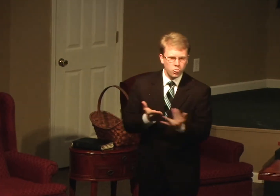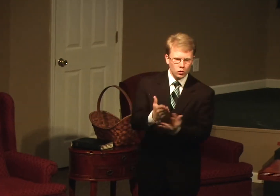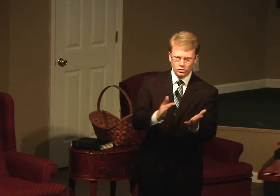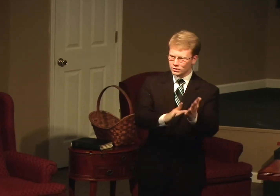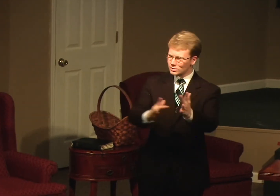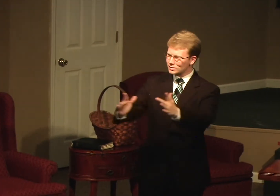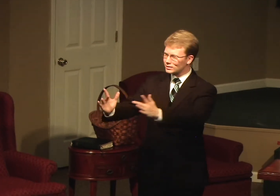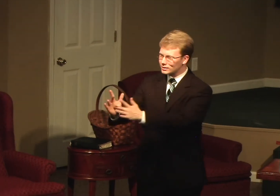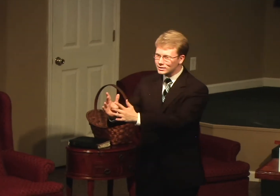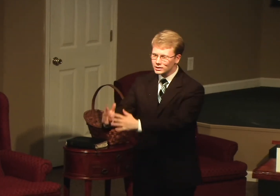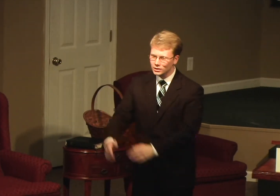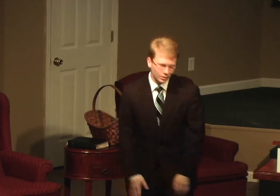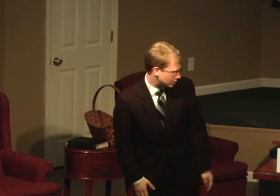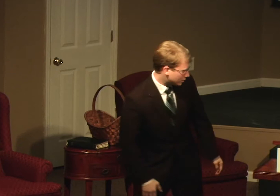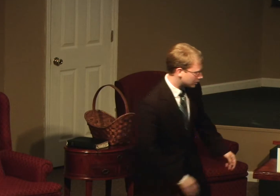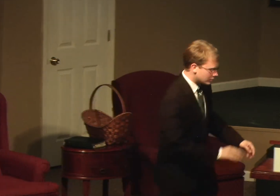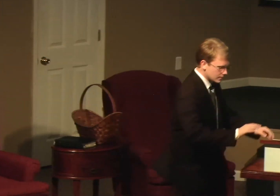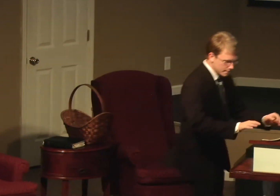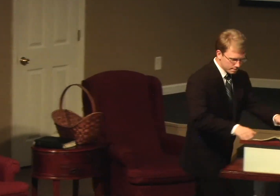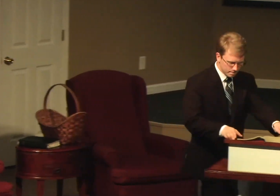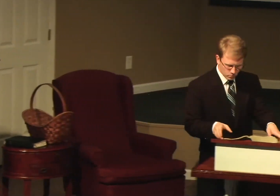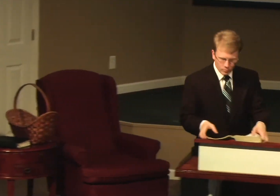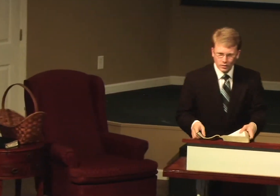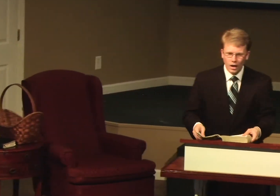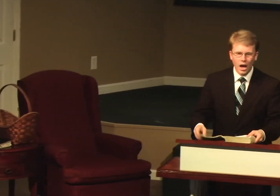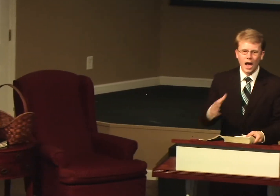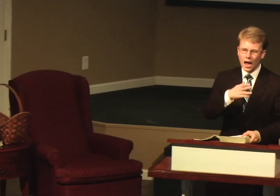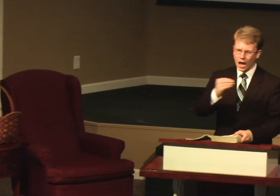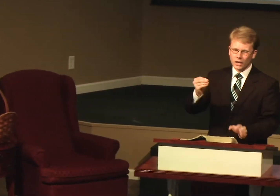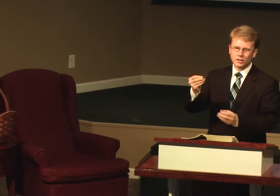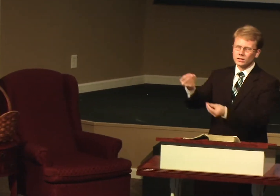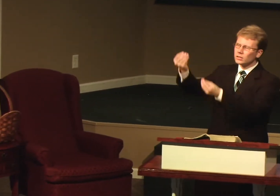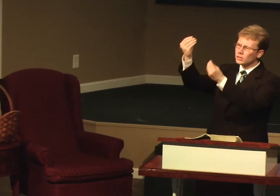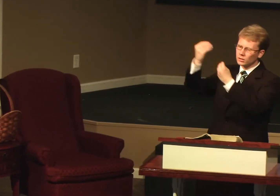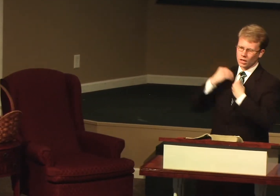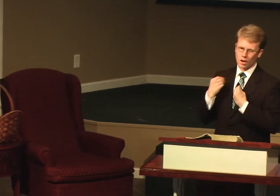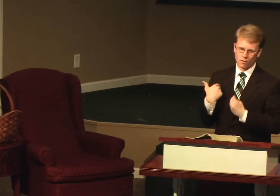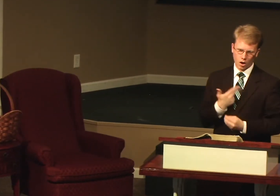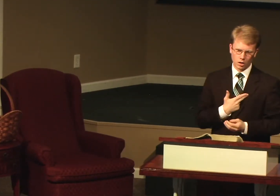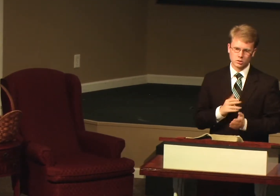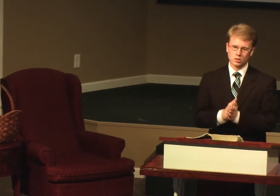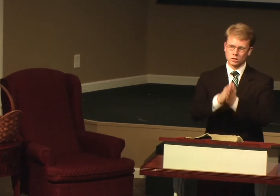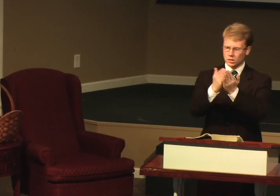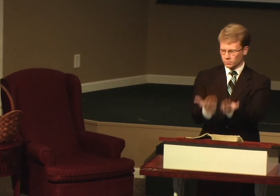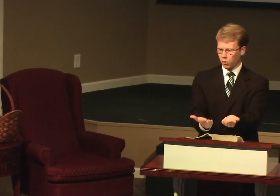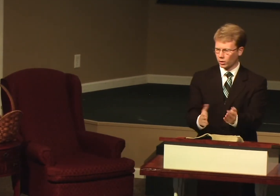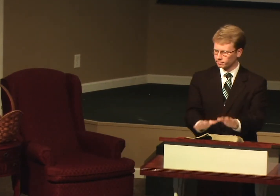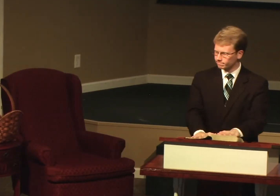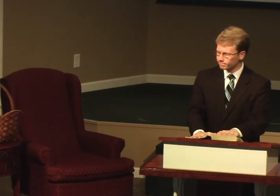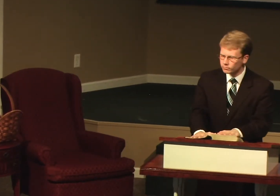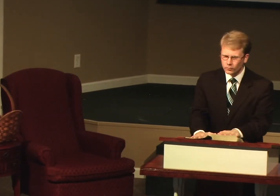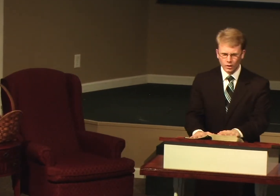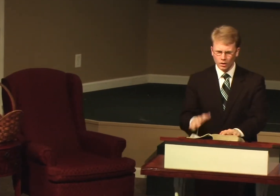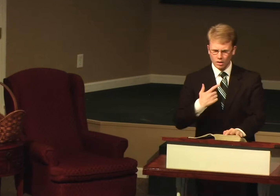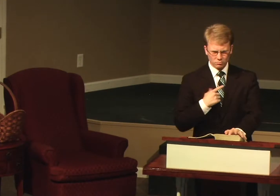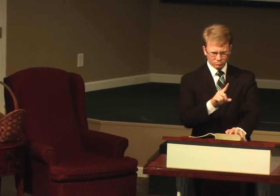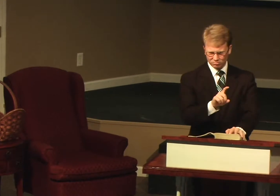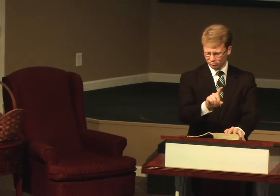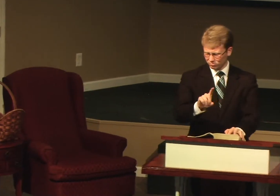God spoke to us through Him. That's what this says. And He gave us His word